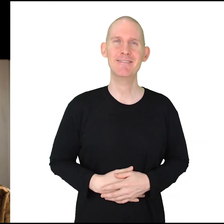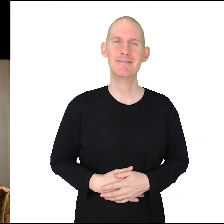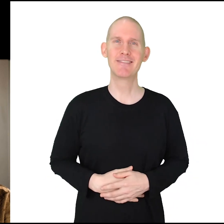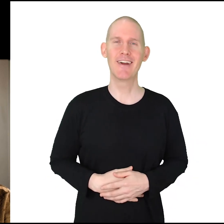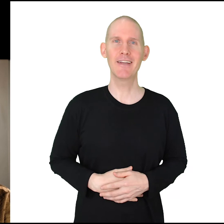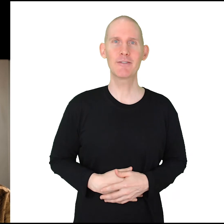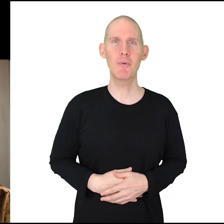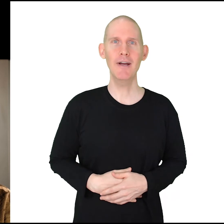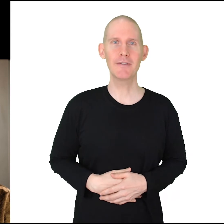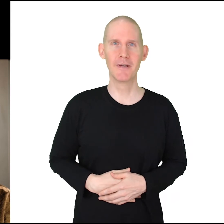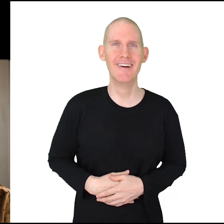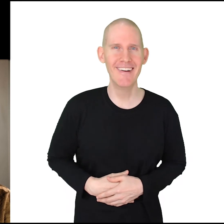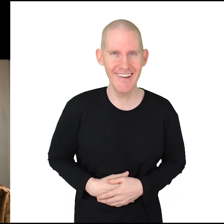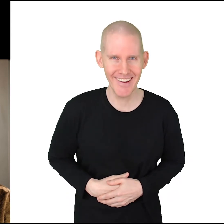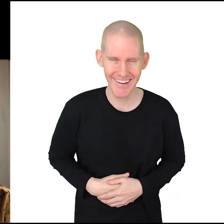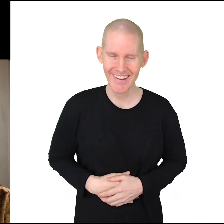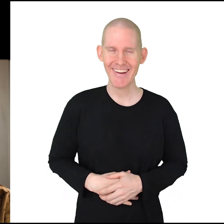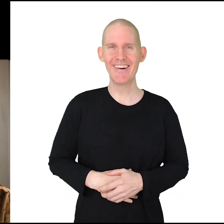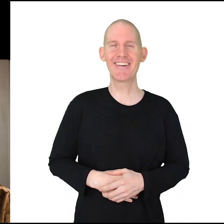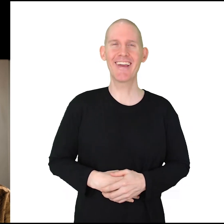And I smiled. Okay.